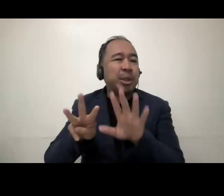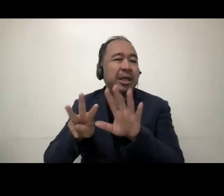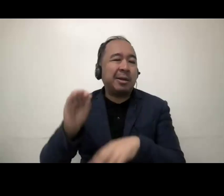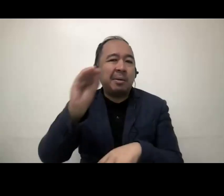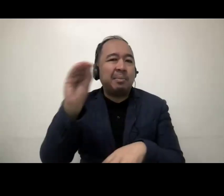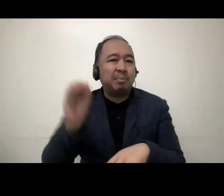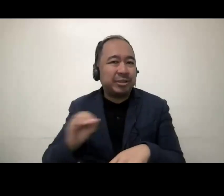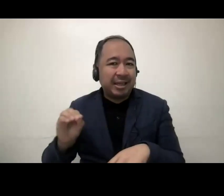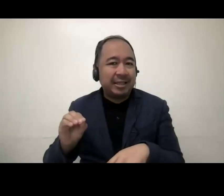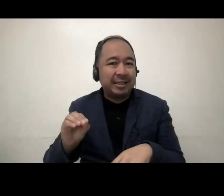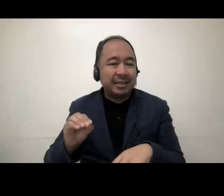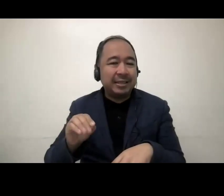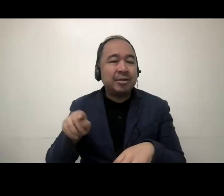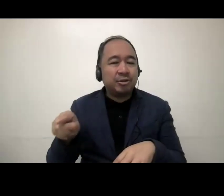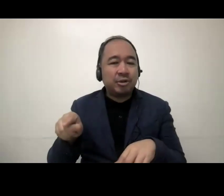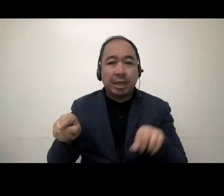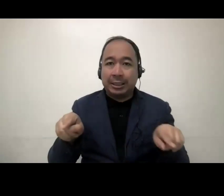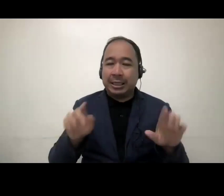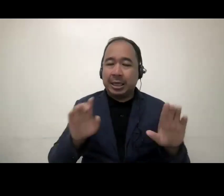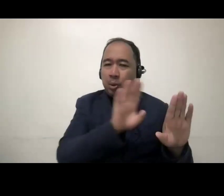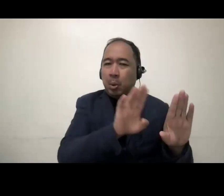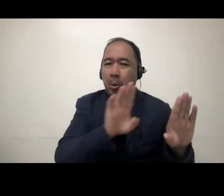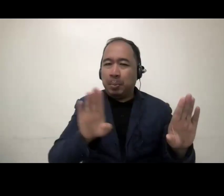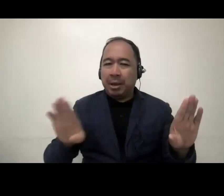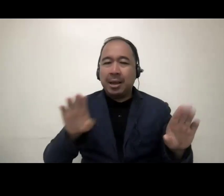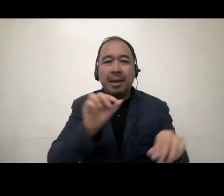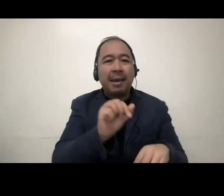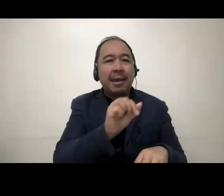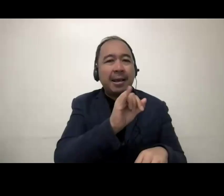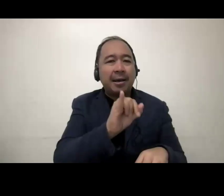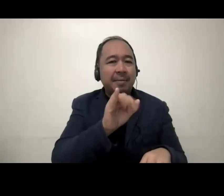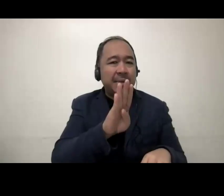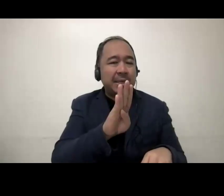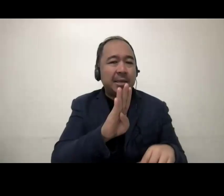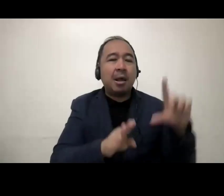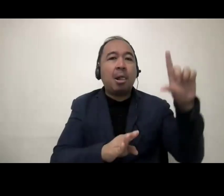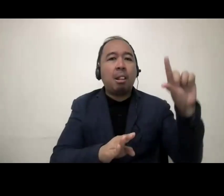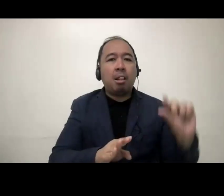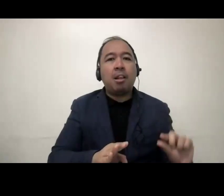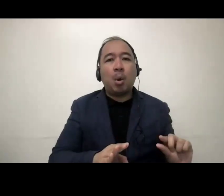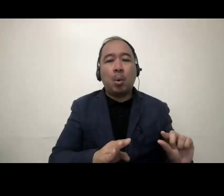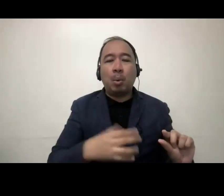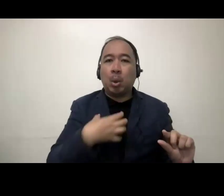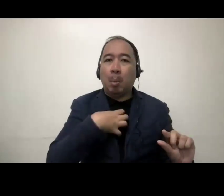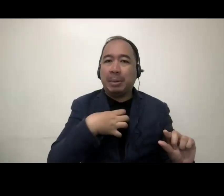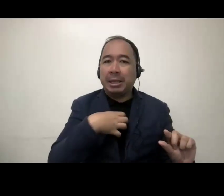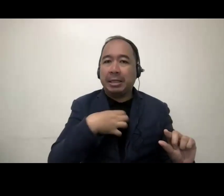is the AIIB, which is lower than us, and they have no